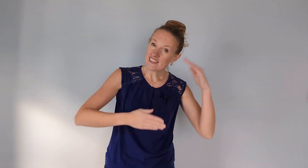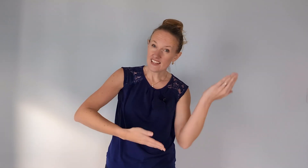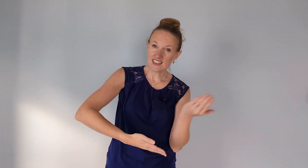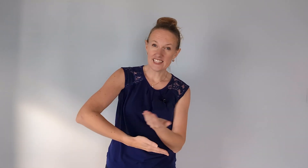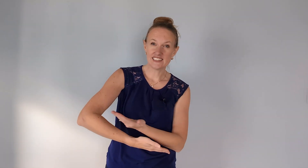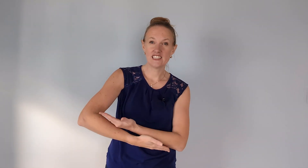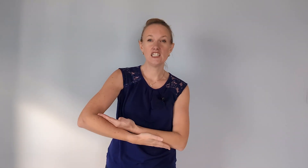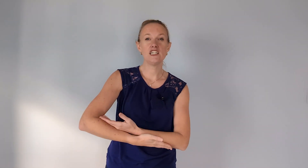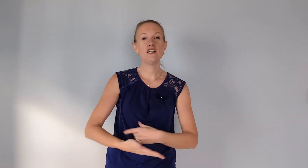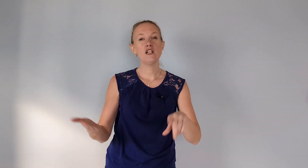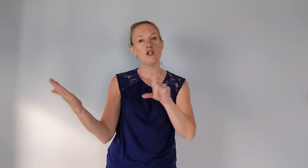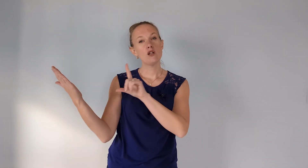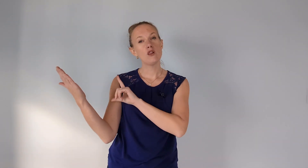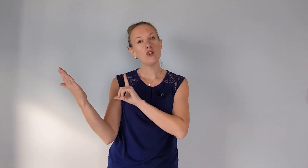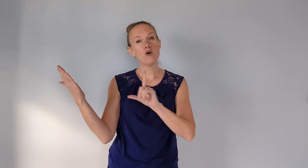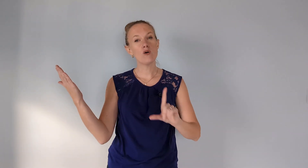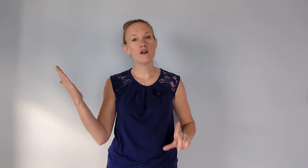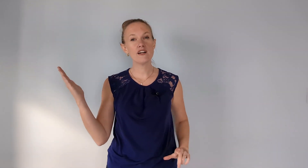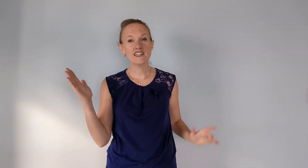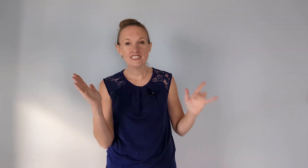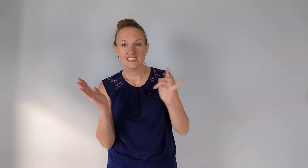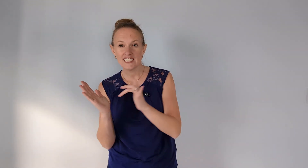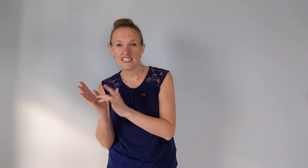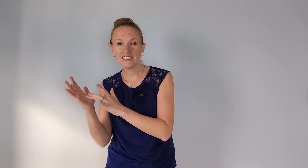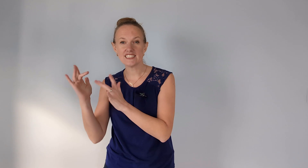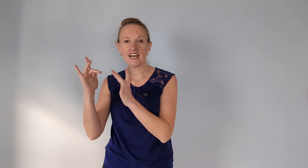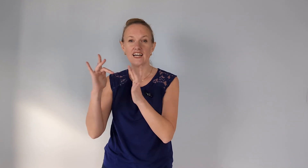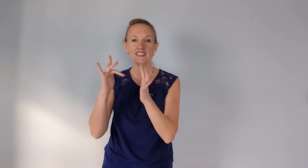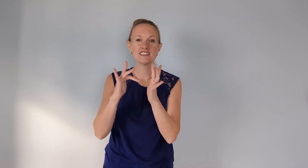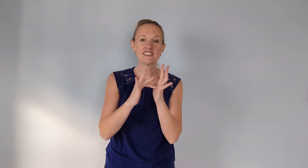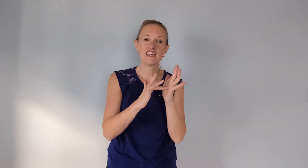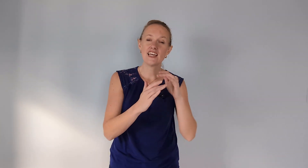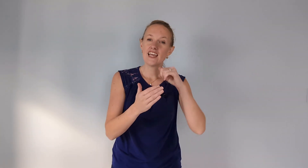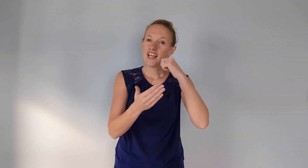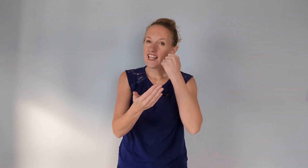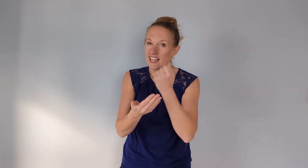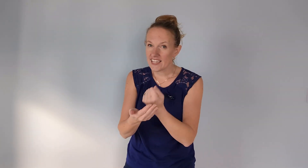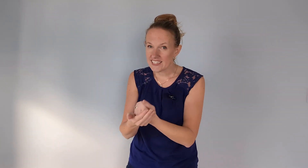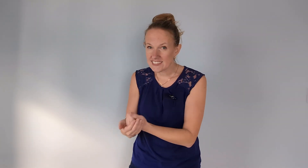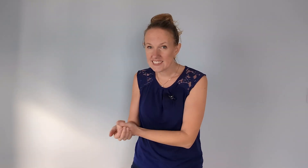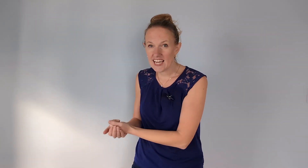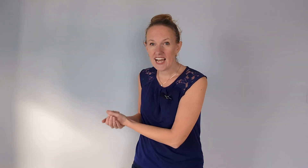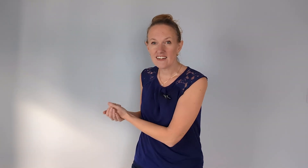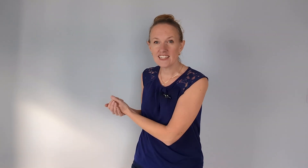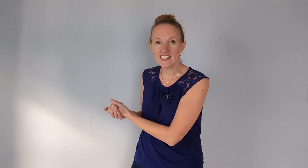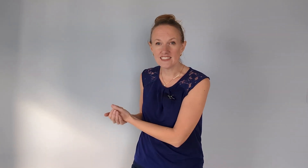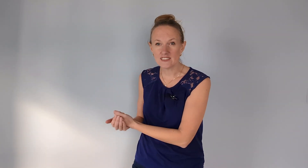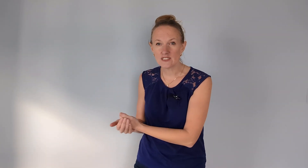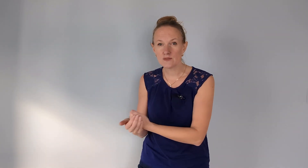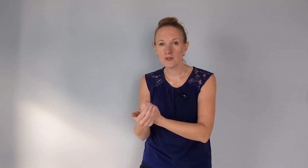The little Lord Jesus lays down his